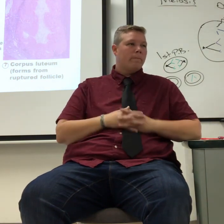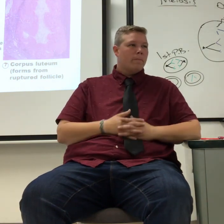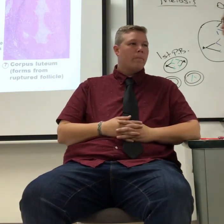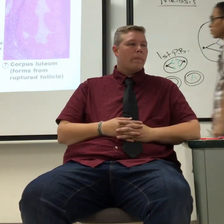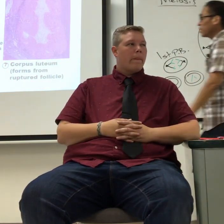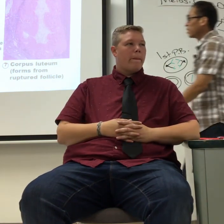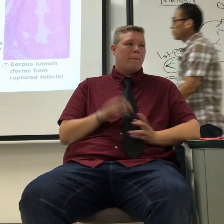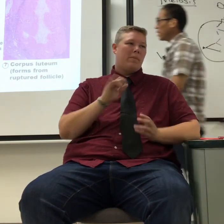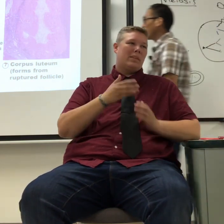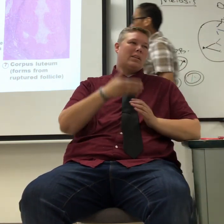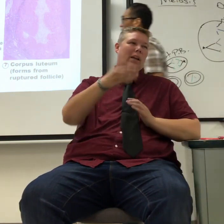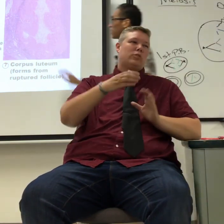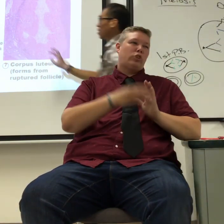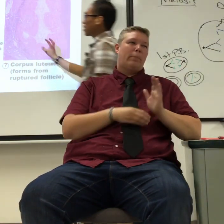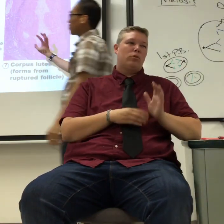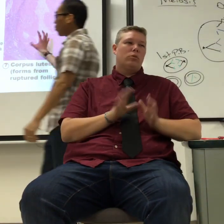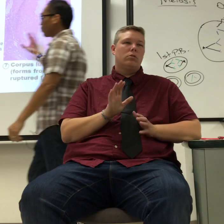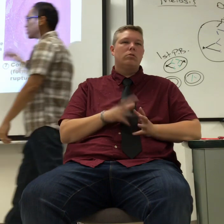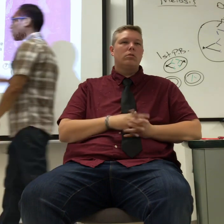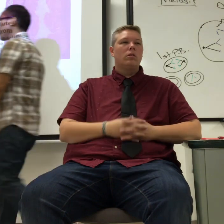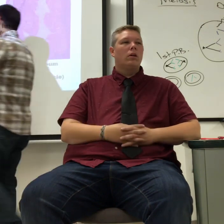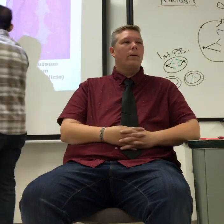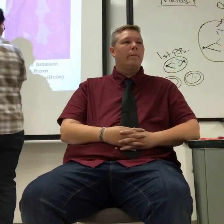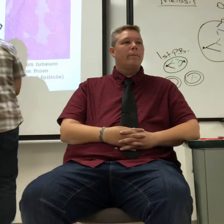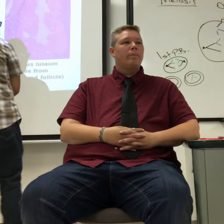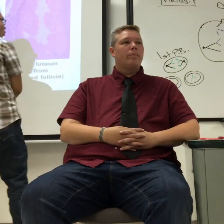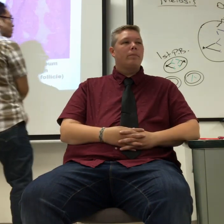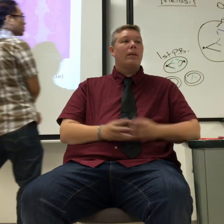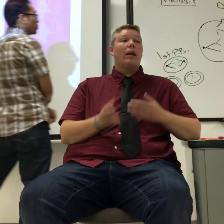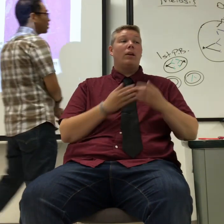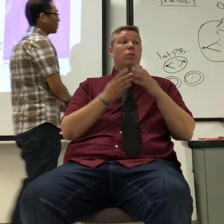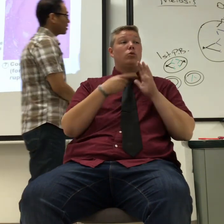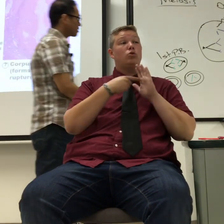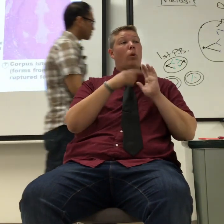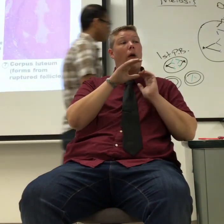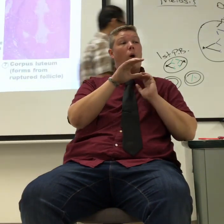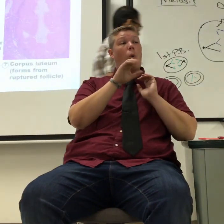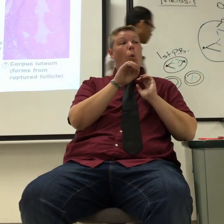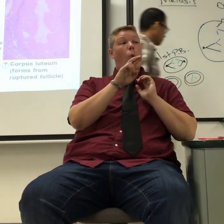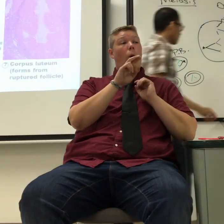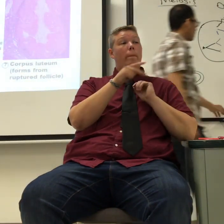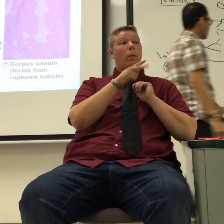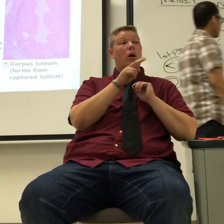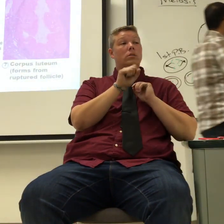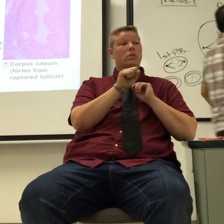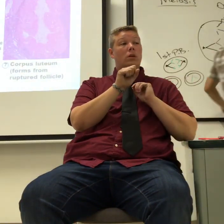the next chapter. But anyways, okay, the whole reason about showing the corpus luteum is